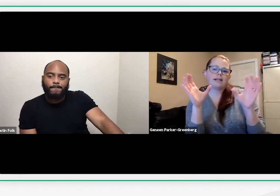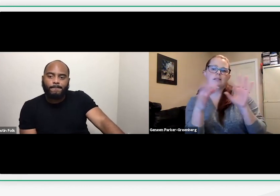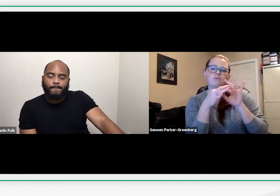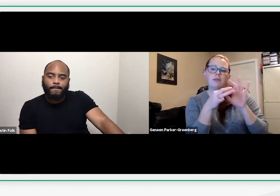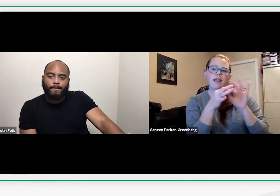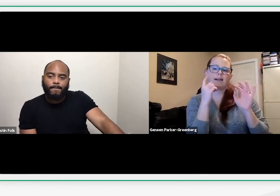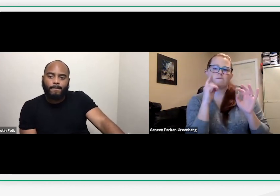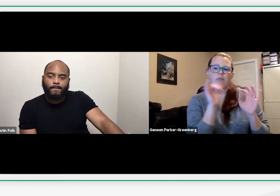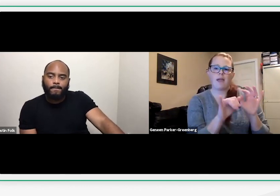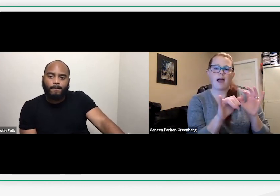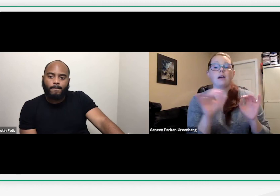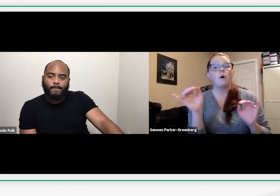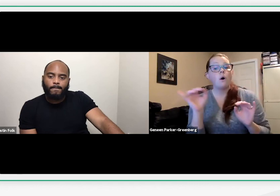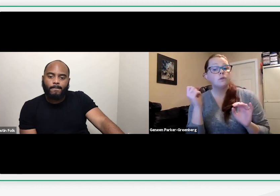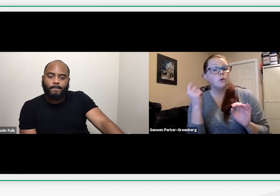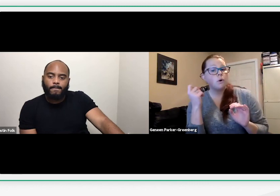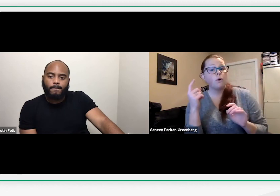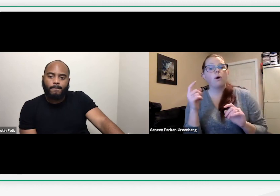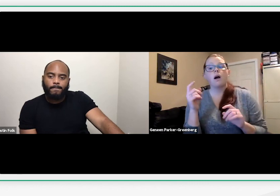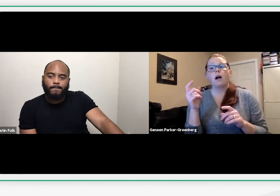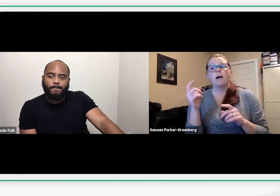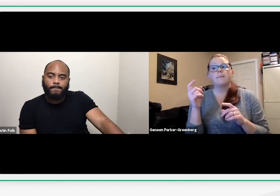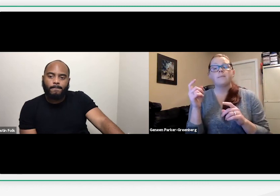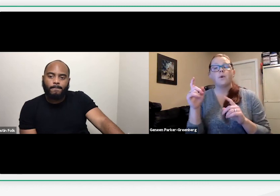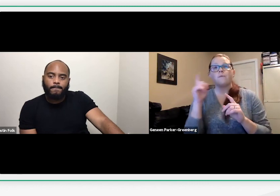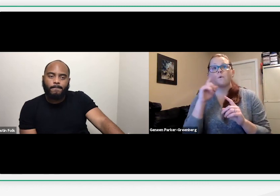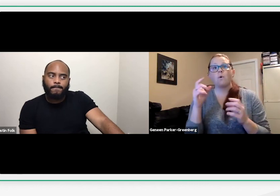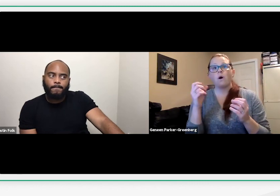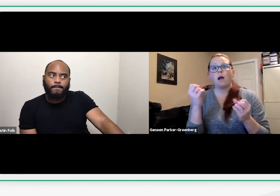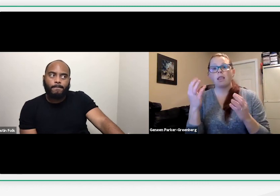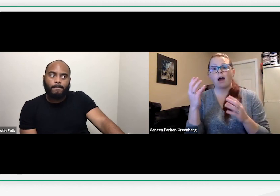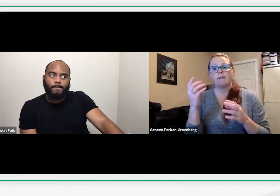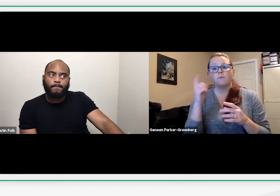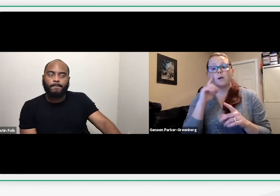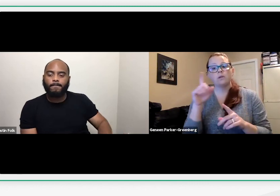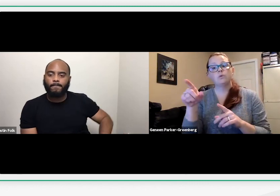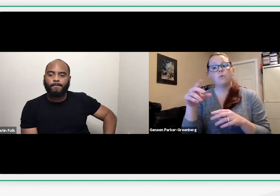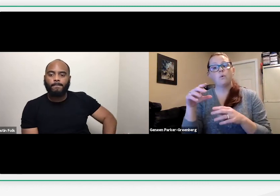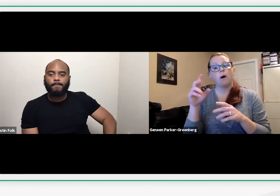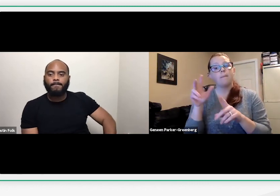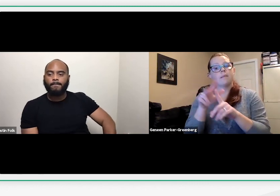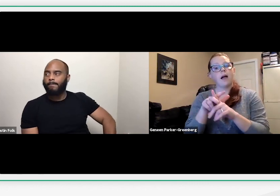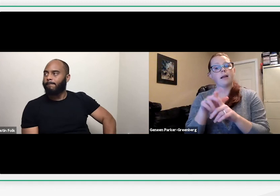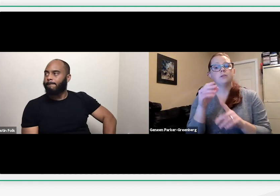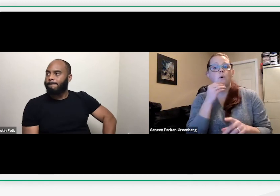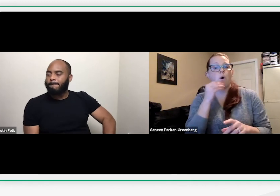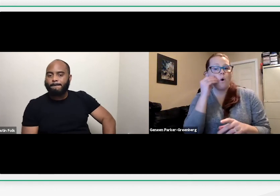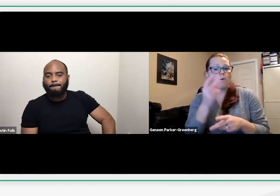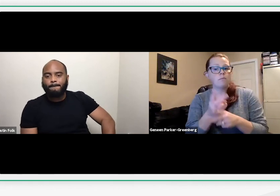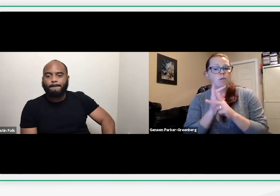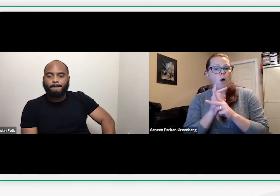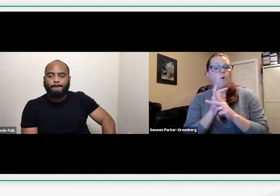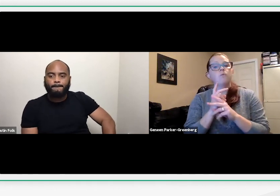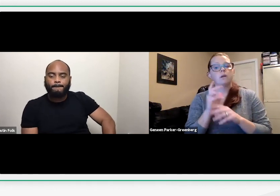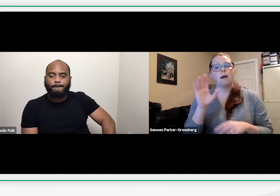.org from, make sure that they are, certified and have credentials. Also, when